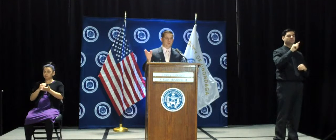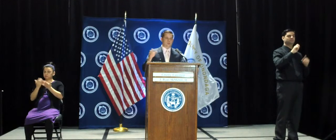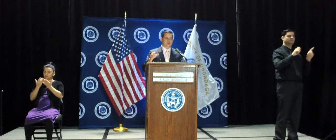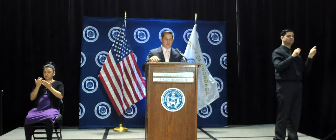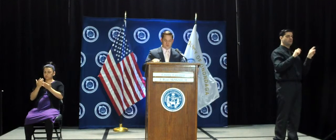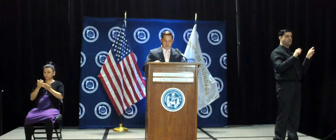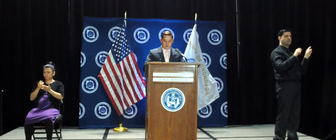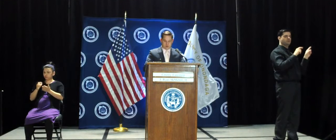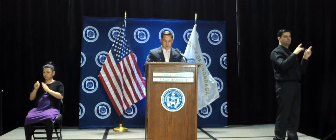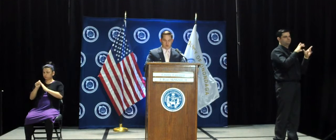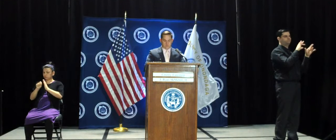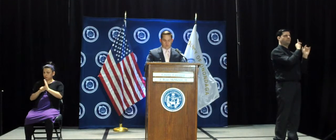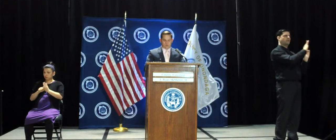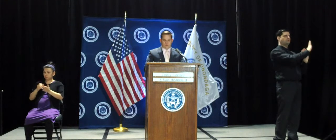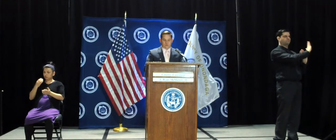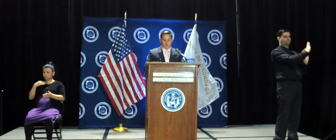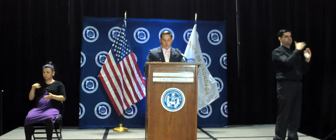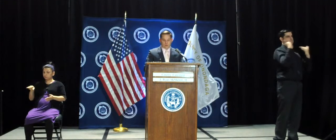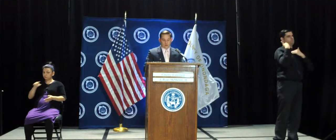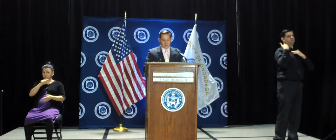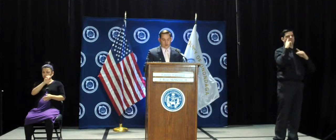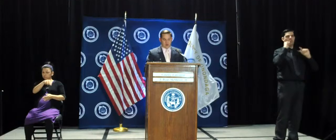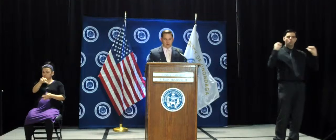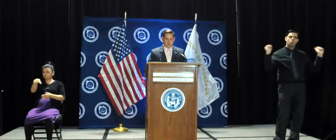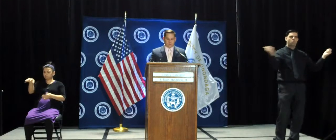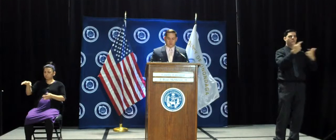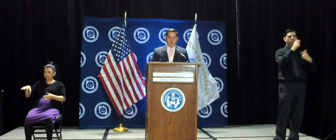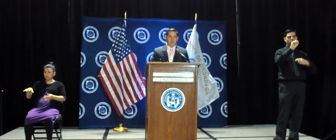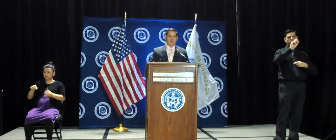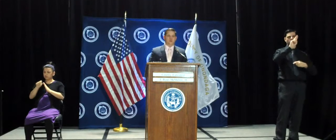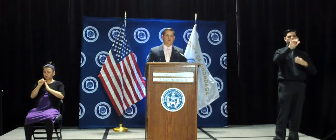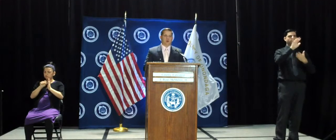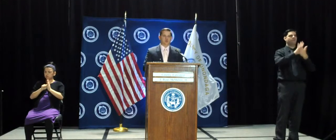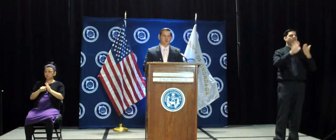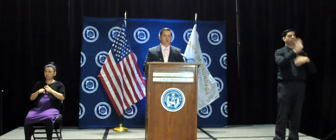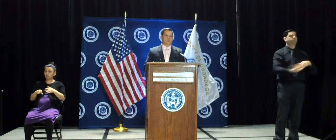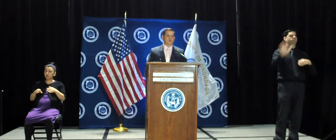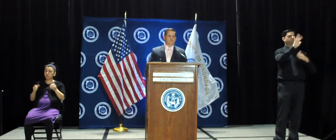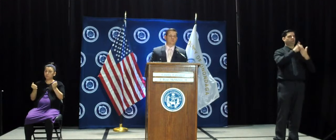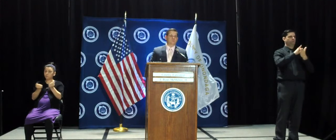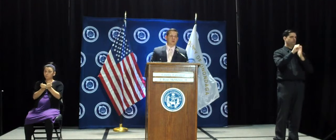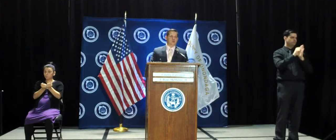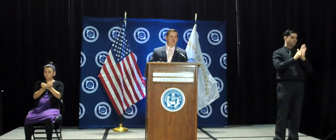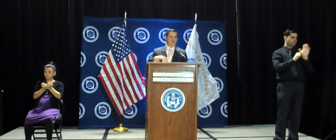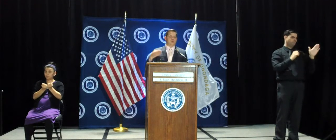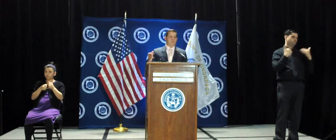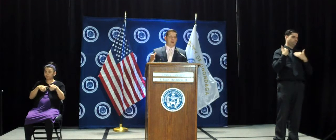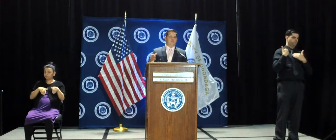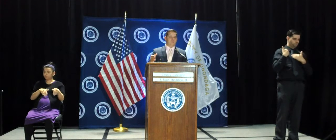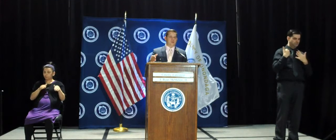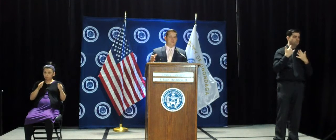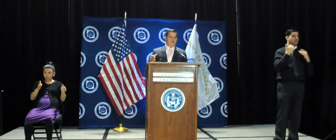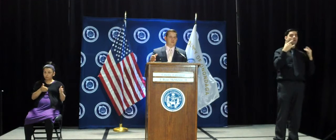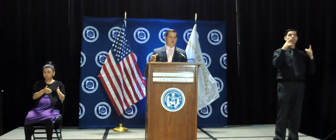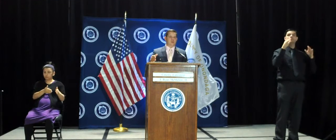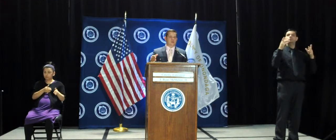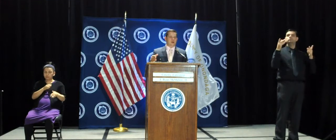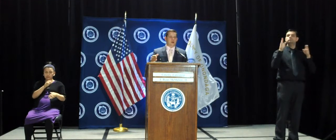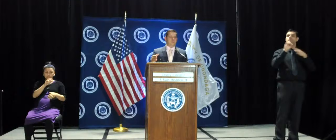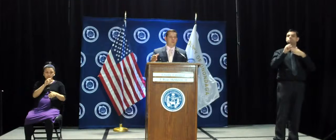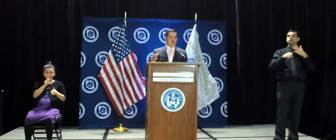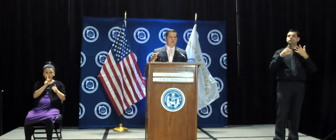Capacity will be increasing there moving forward in the months for our schools as schools come back from